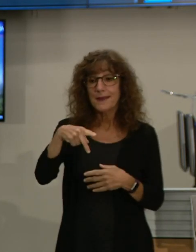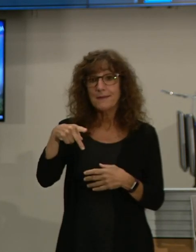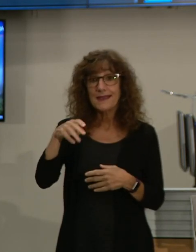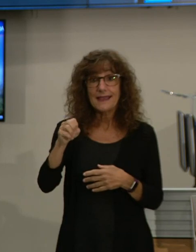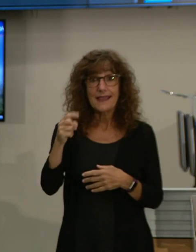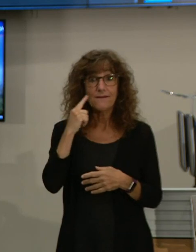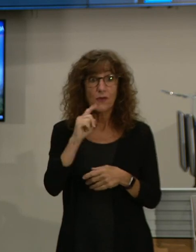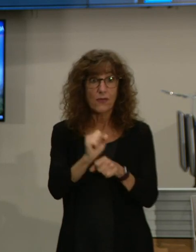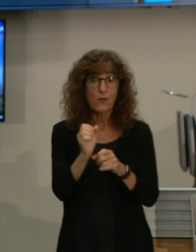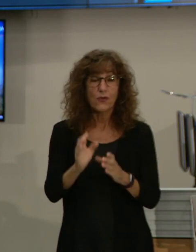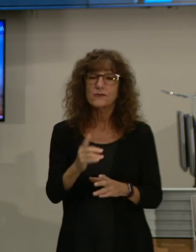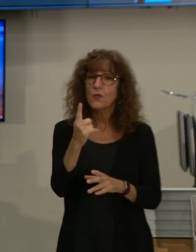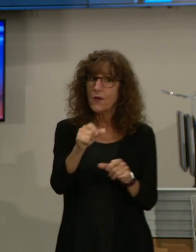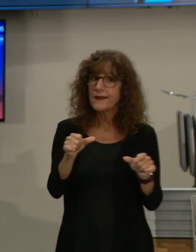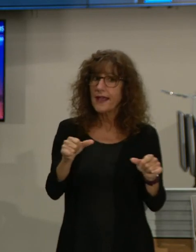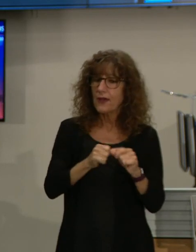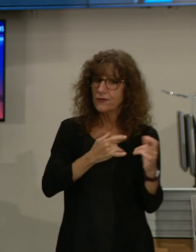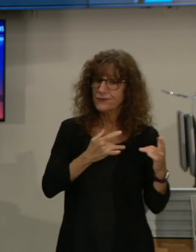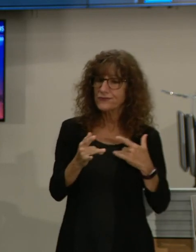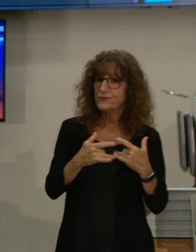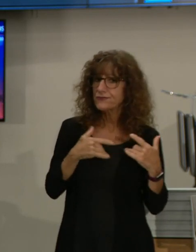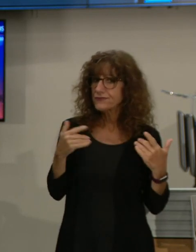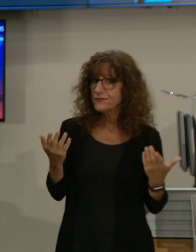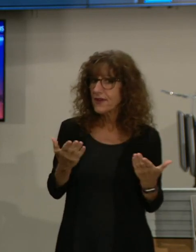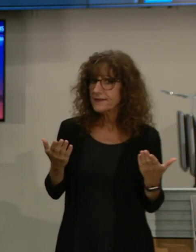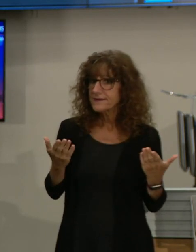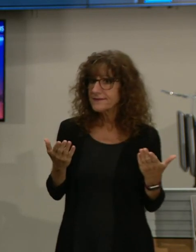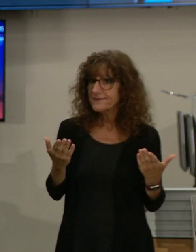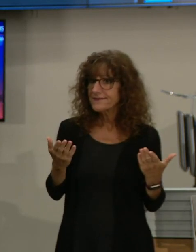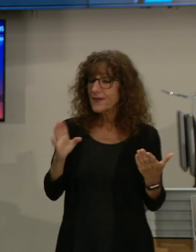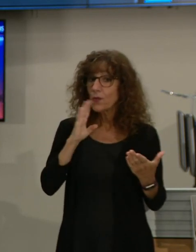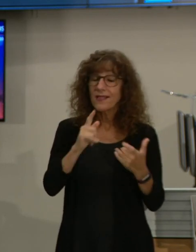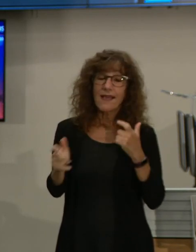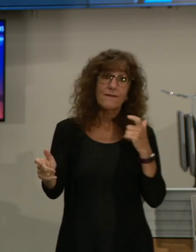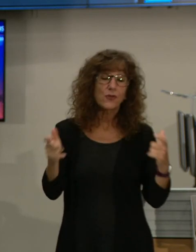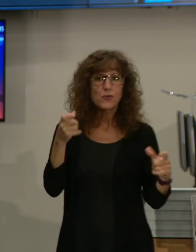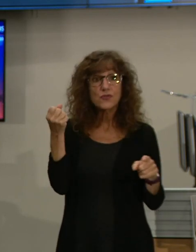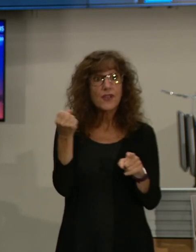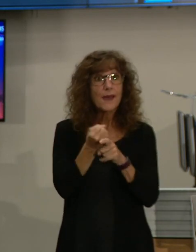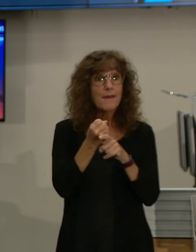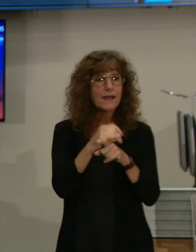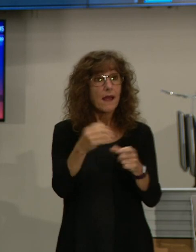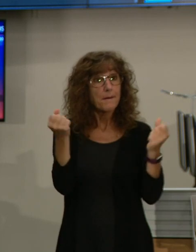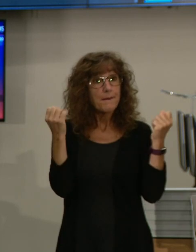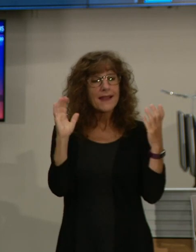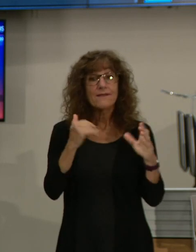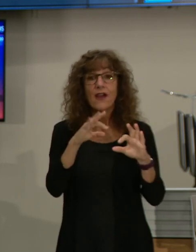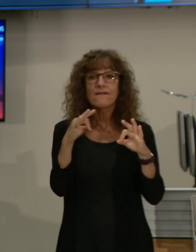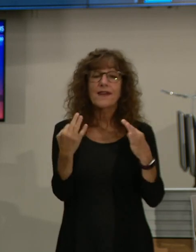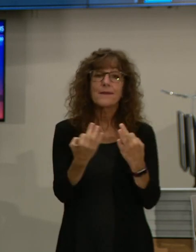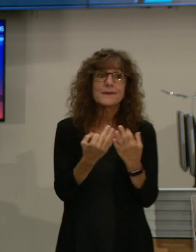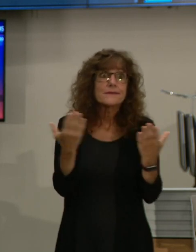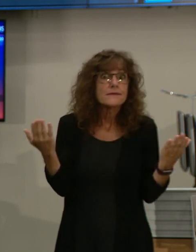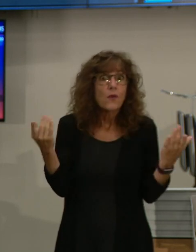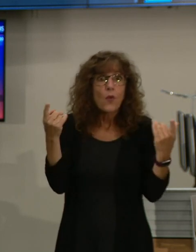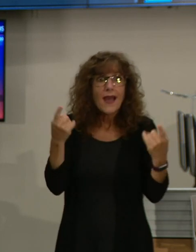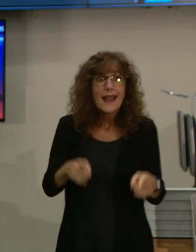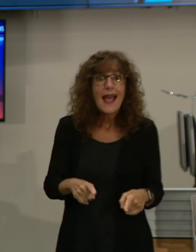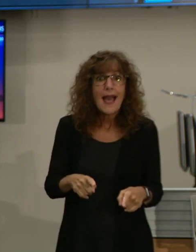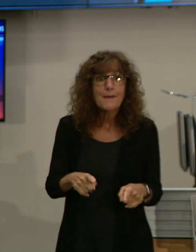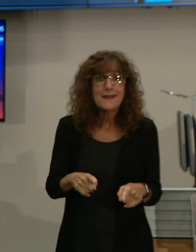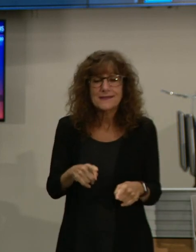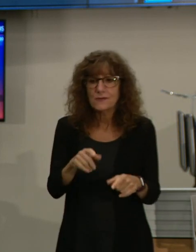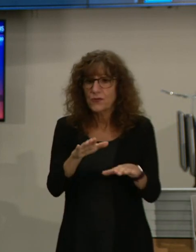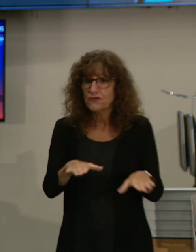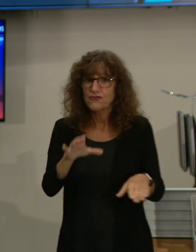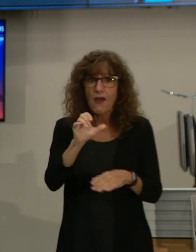critical times, one of the areas that we are very concerned about that will have a tremendous impact on so many of our families is what happens in the world of child